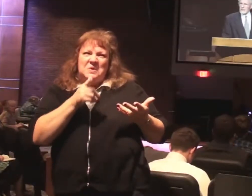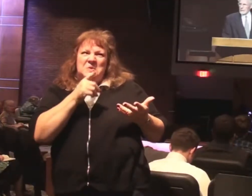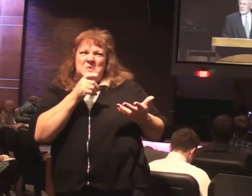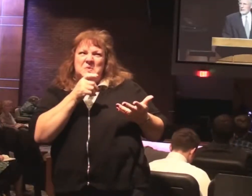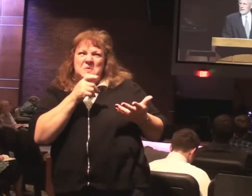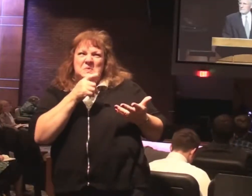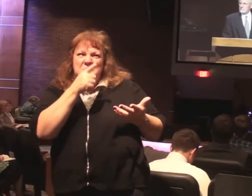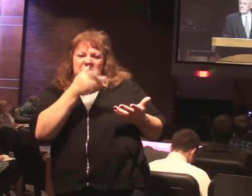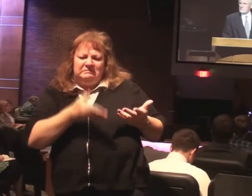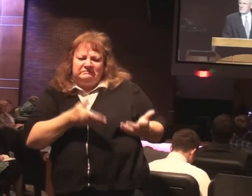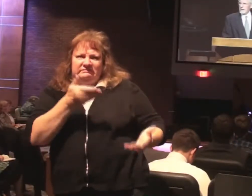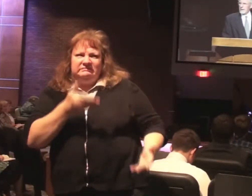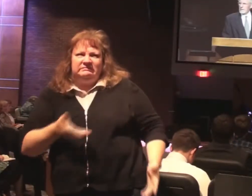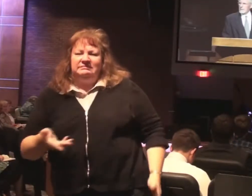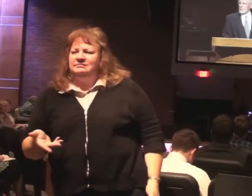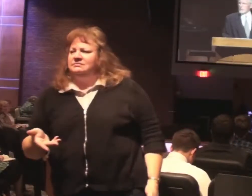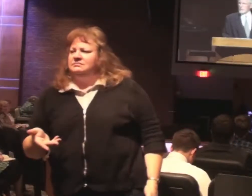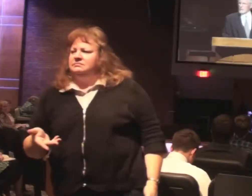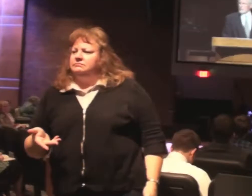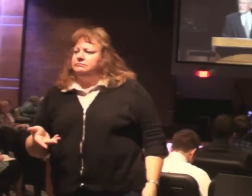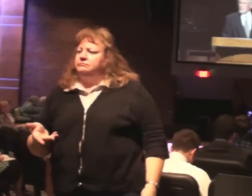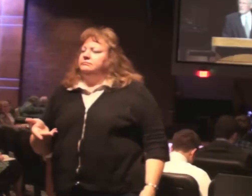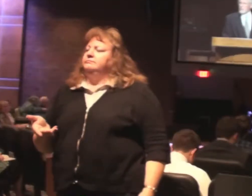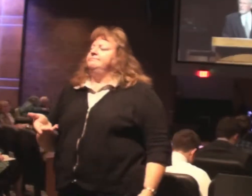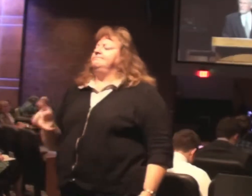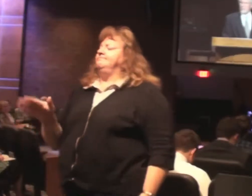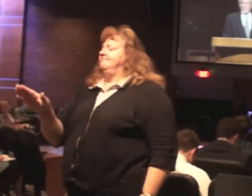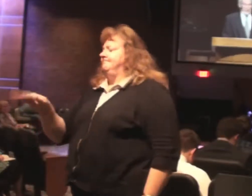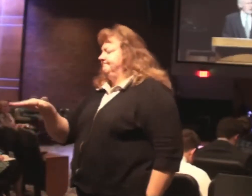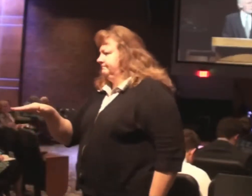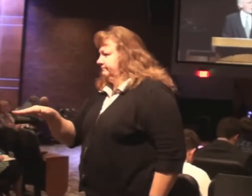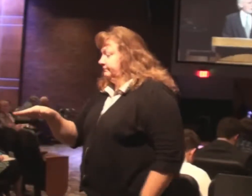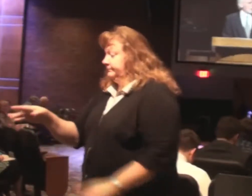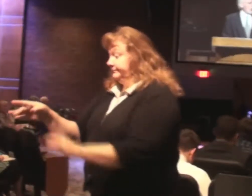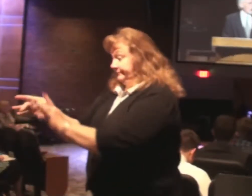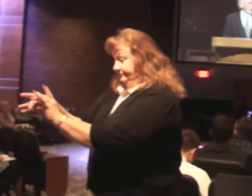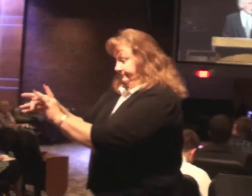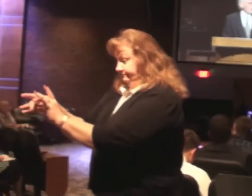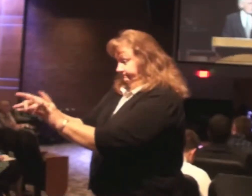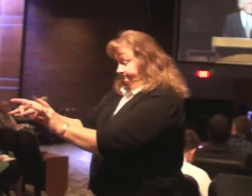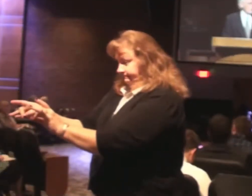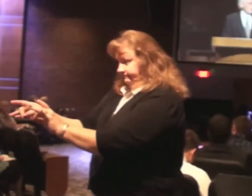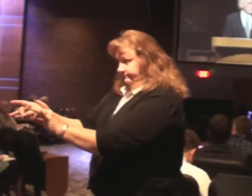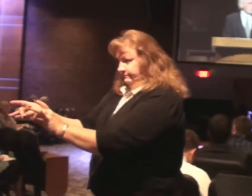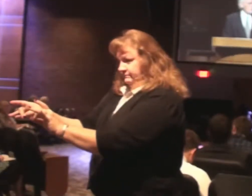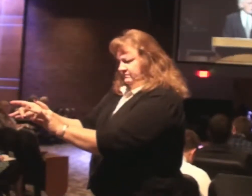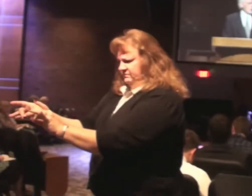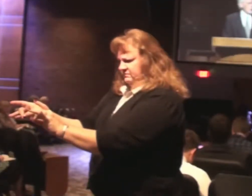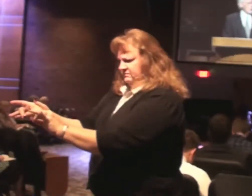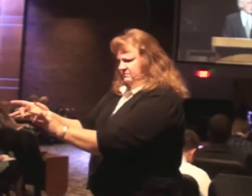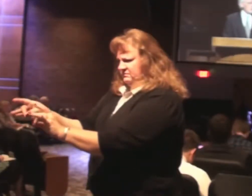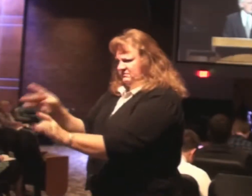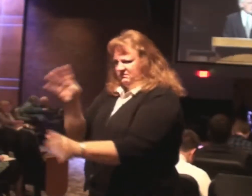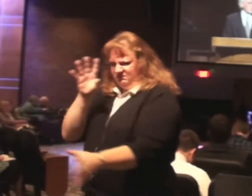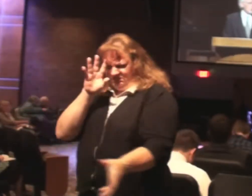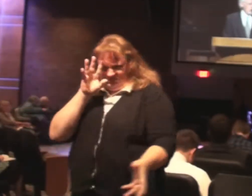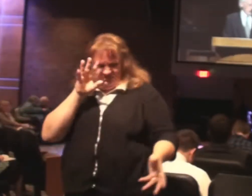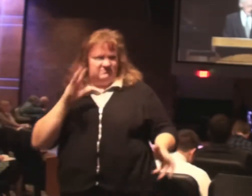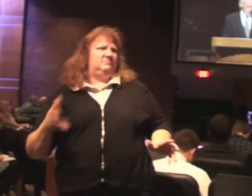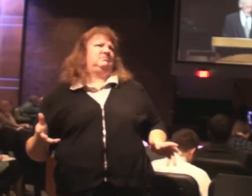this man. Then Jesus confronted him with a statement that confused Nicodemus. He said